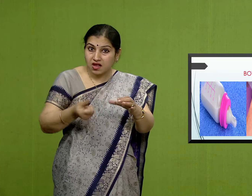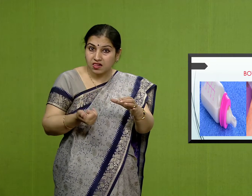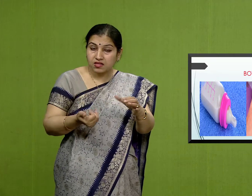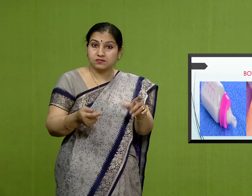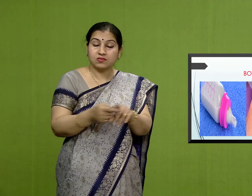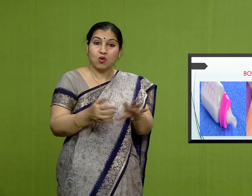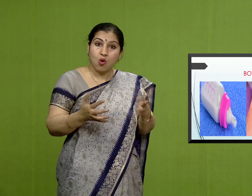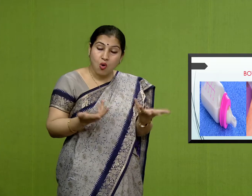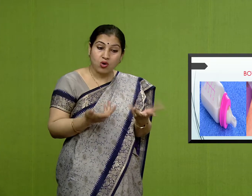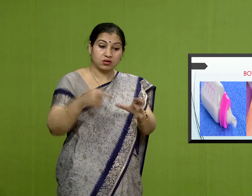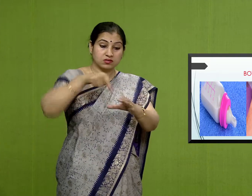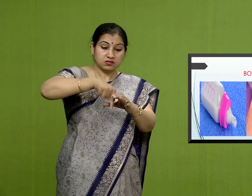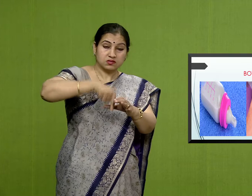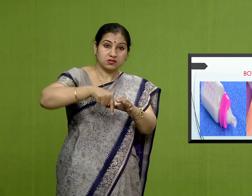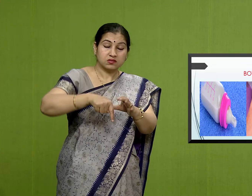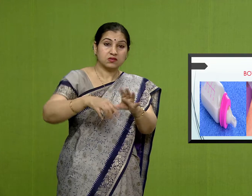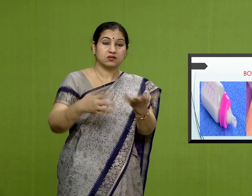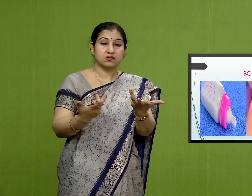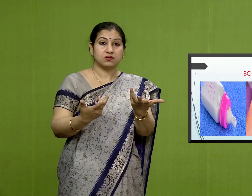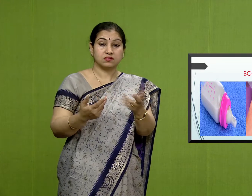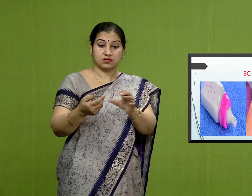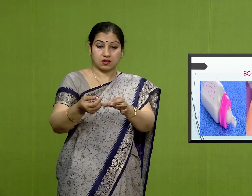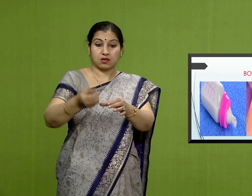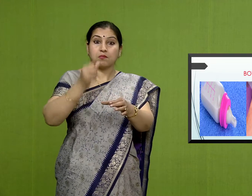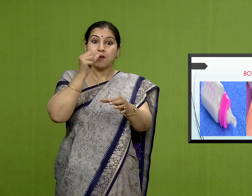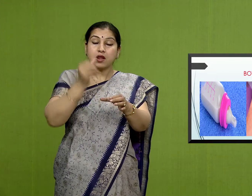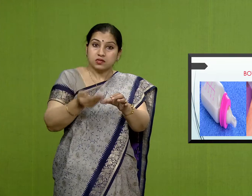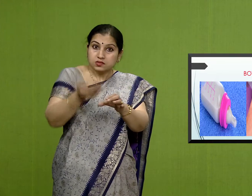over dilution or over concentration of milk.